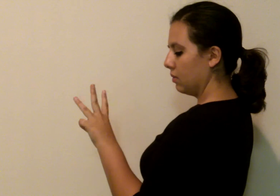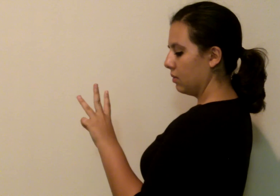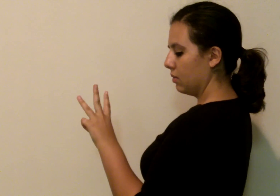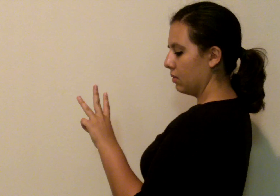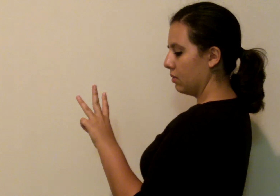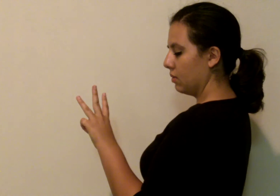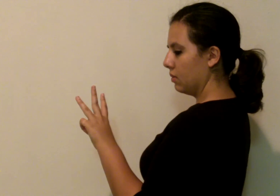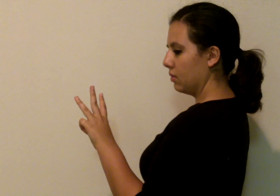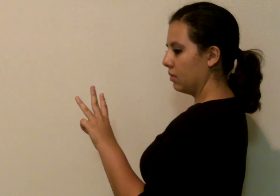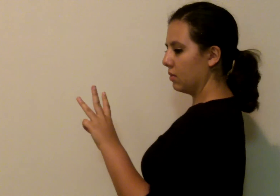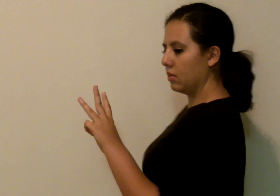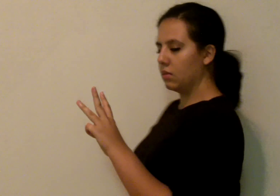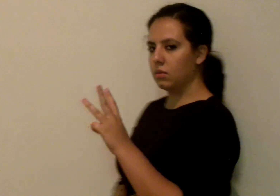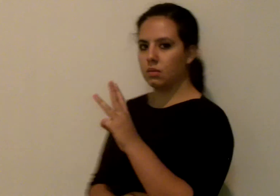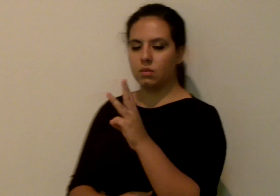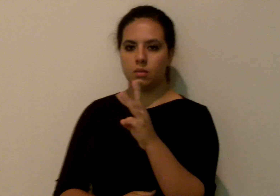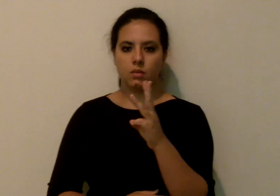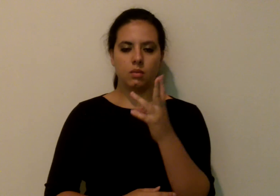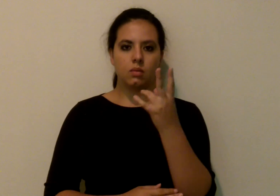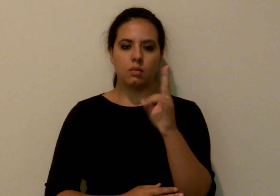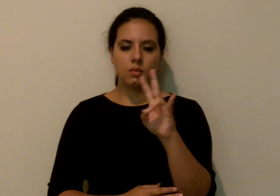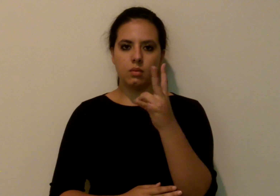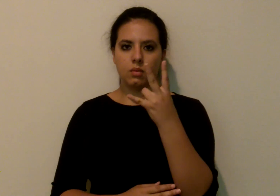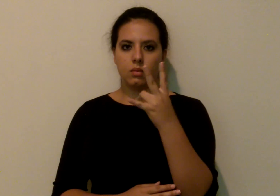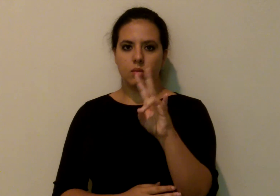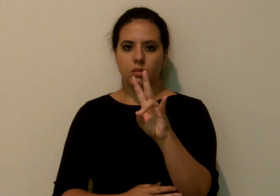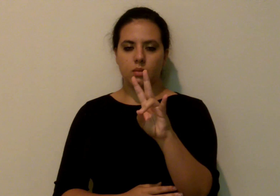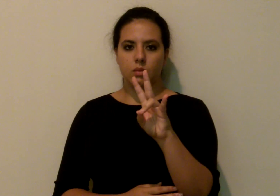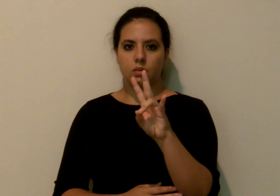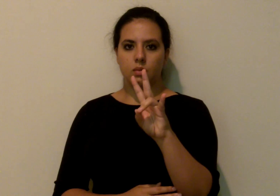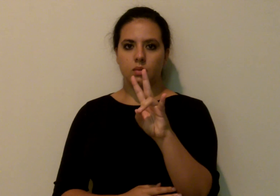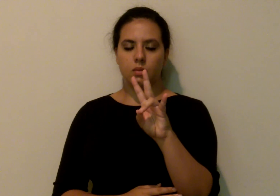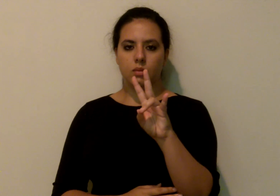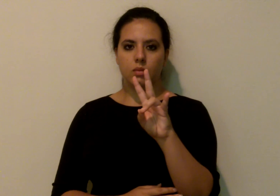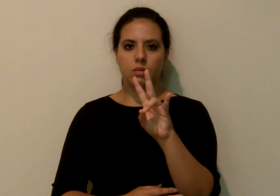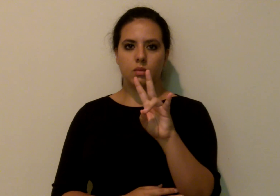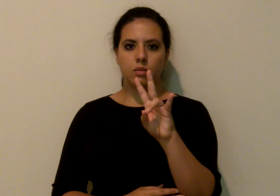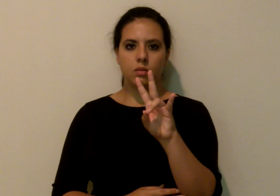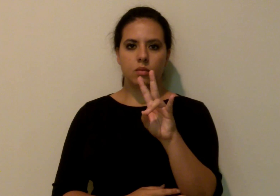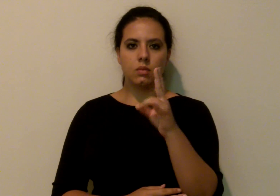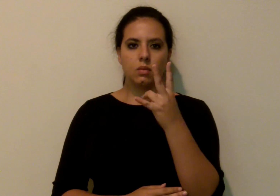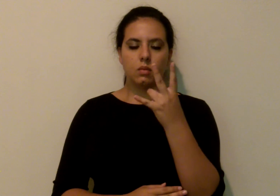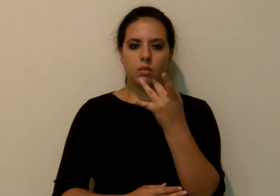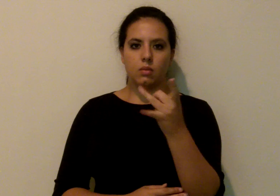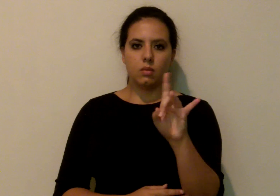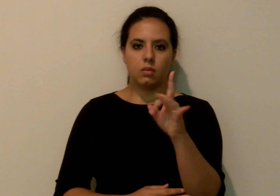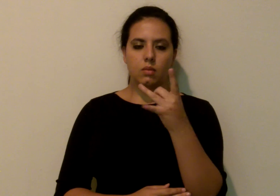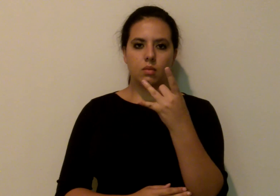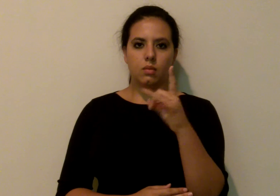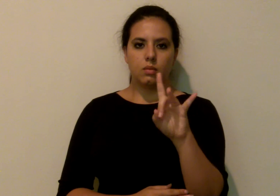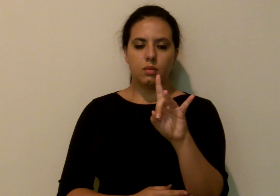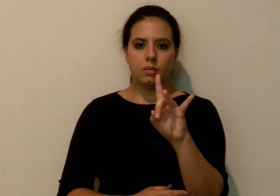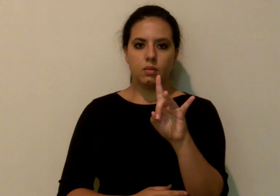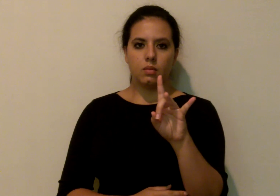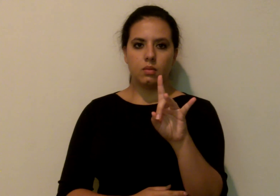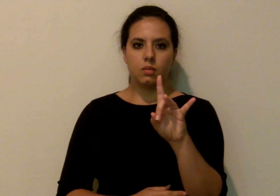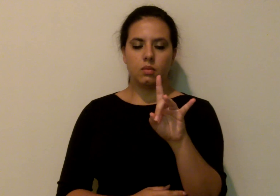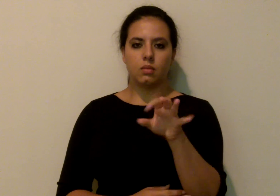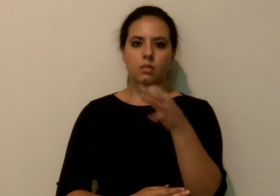16. 17. 17. We don't need to keep flipping. 18. 19.